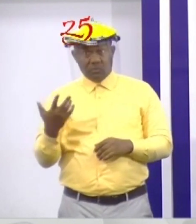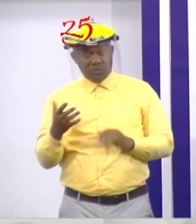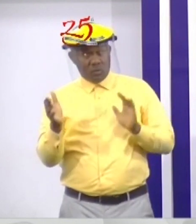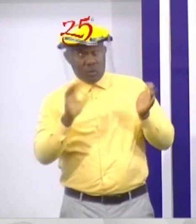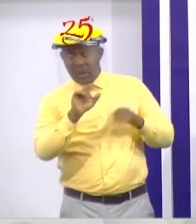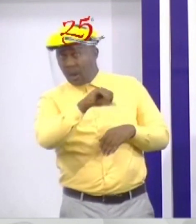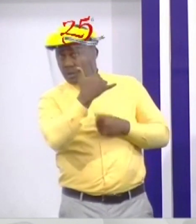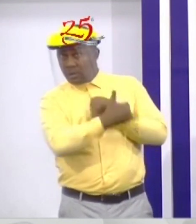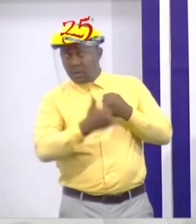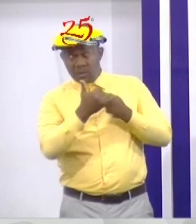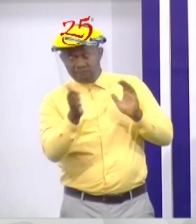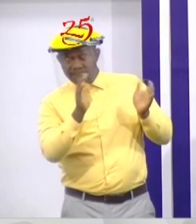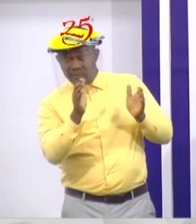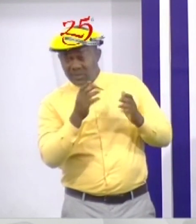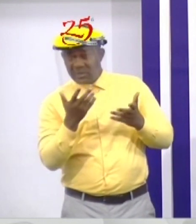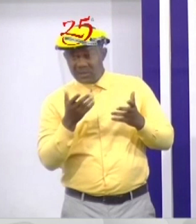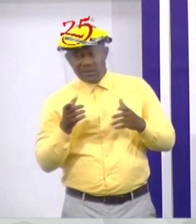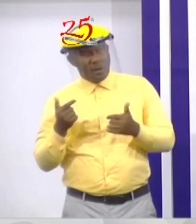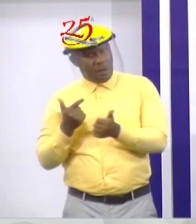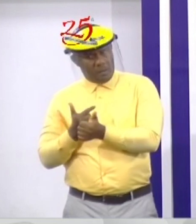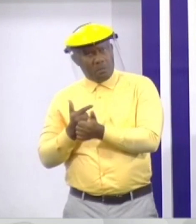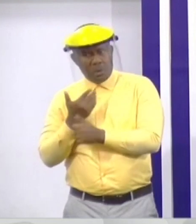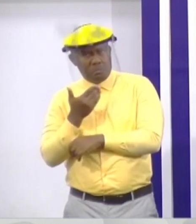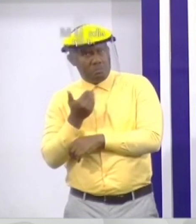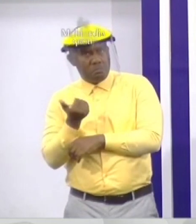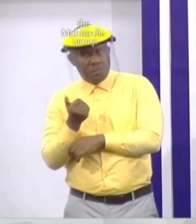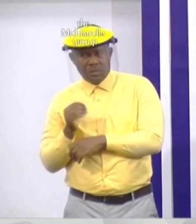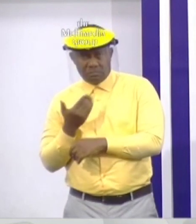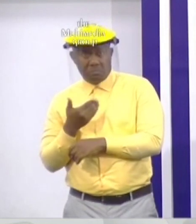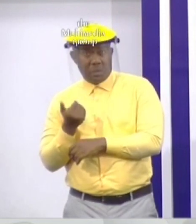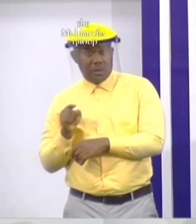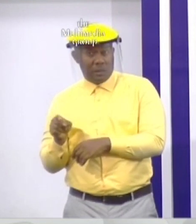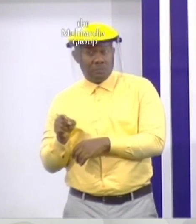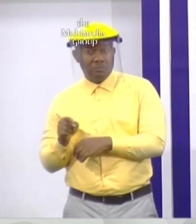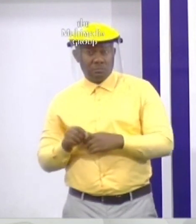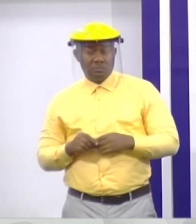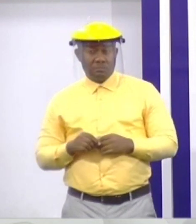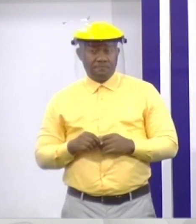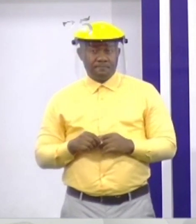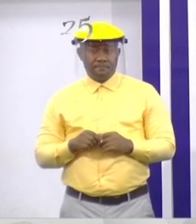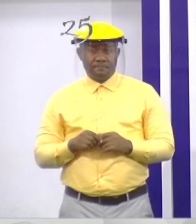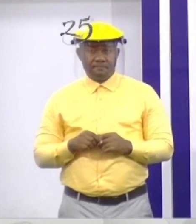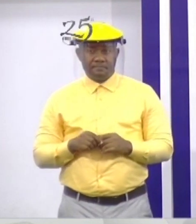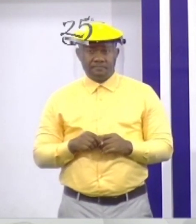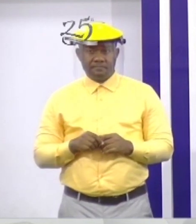countries, the case fatality rate for Ghana is among the best globally.